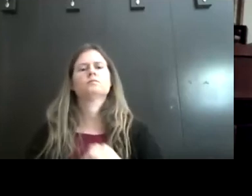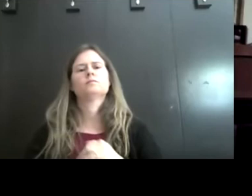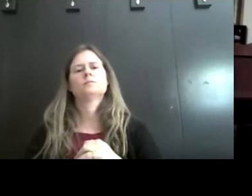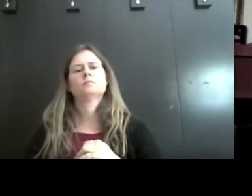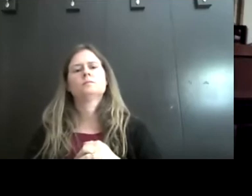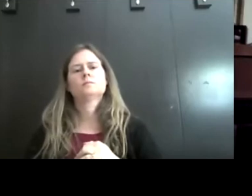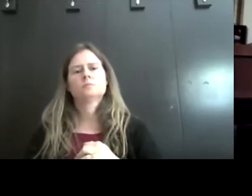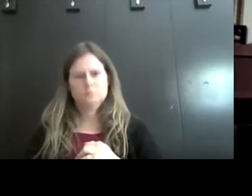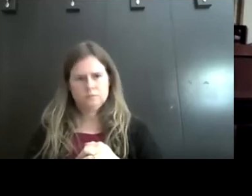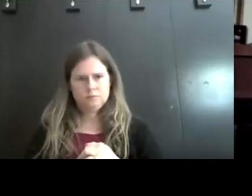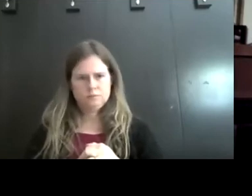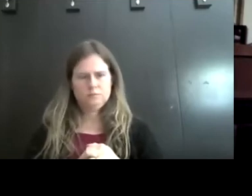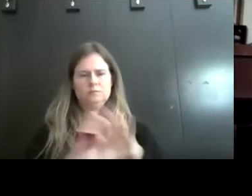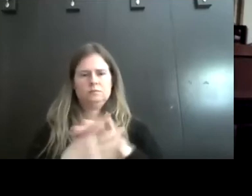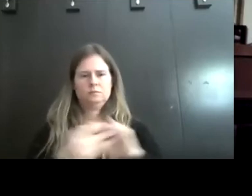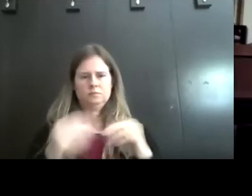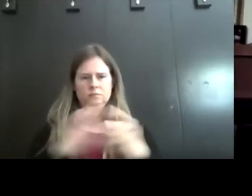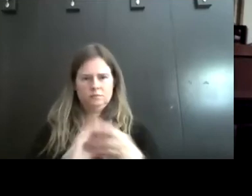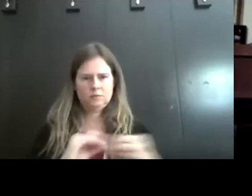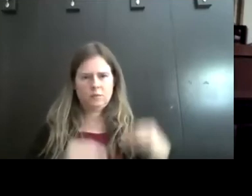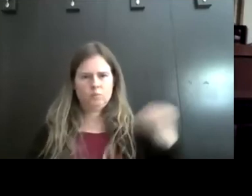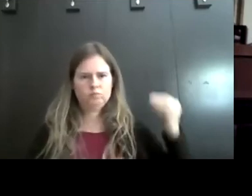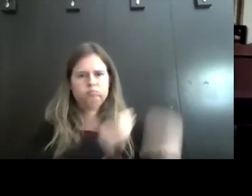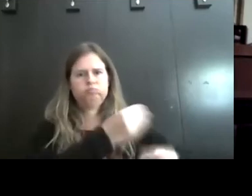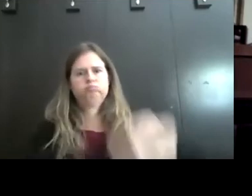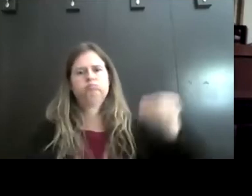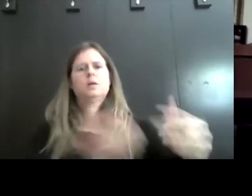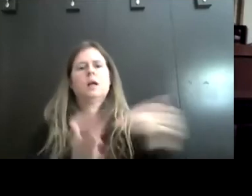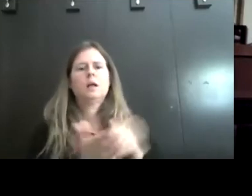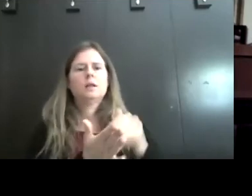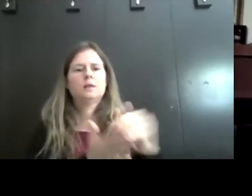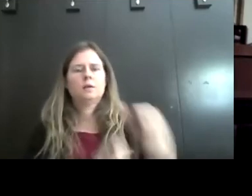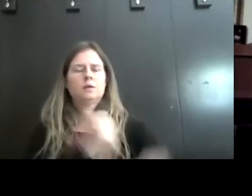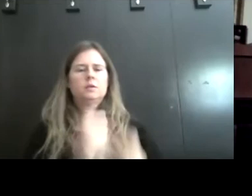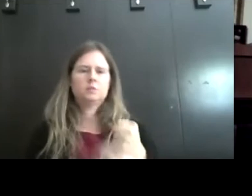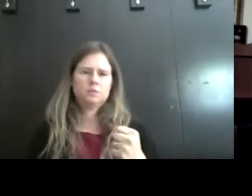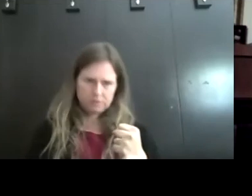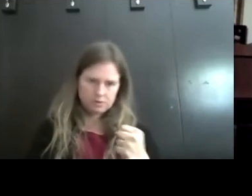Now, there's a myth and legend that's thousands of years old, and that story is a very old story,